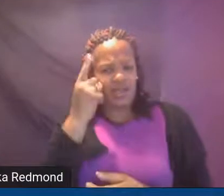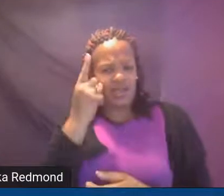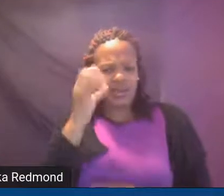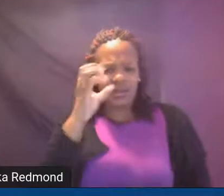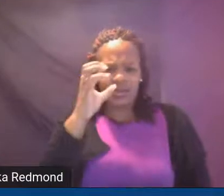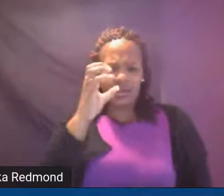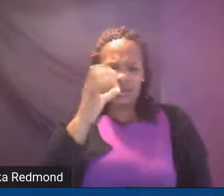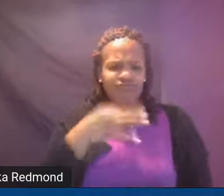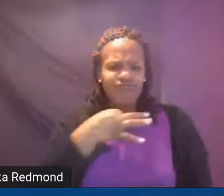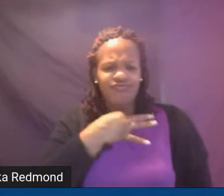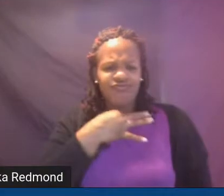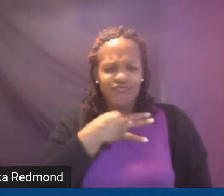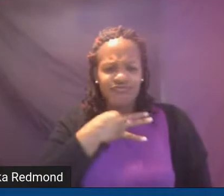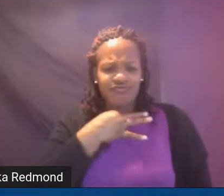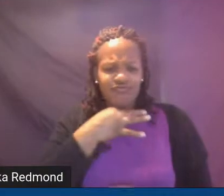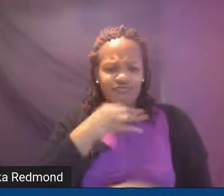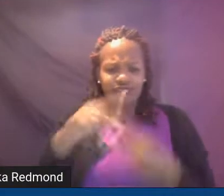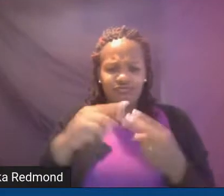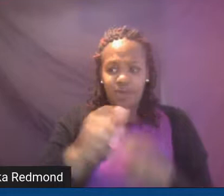second point, which is